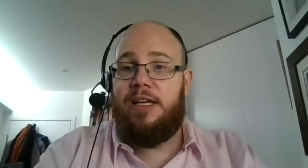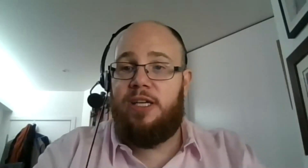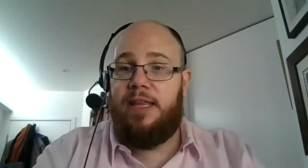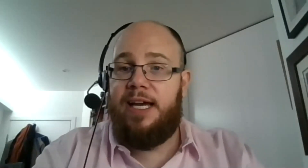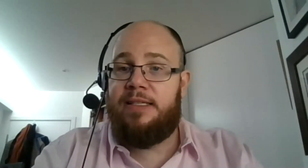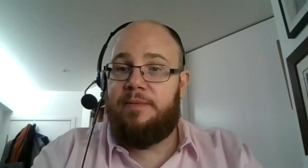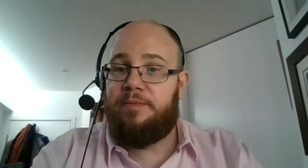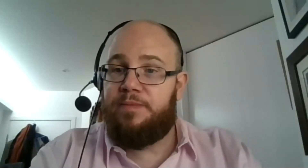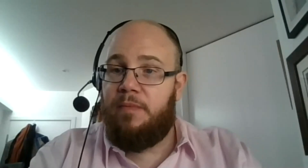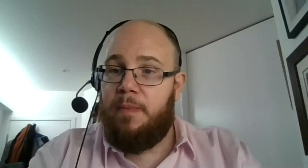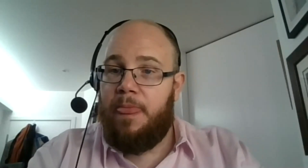to this.